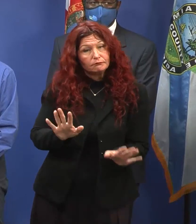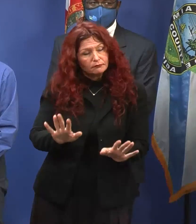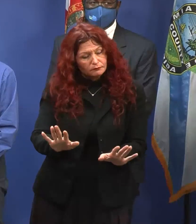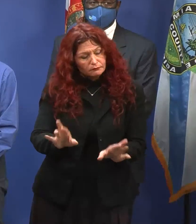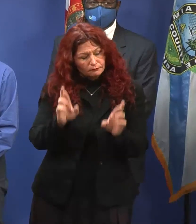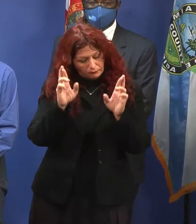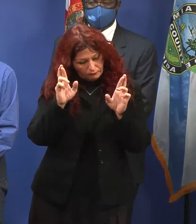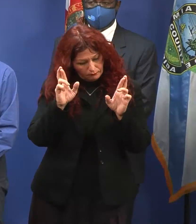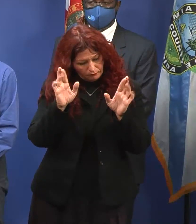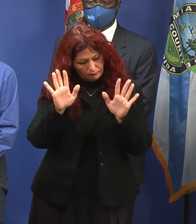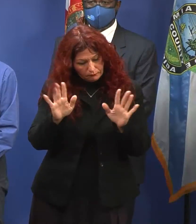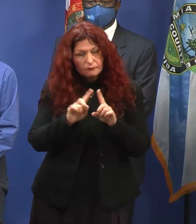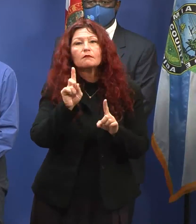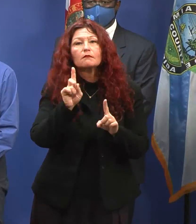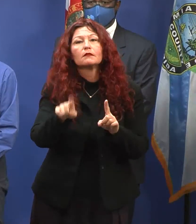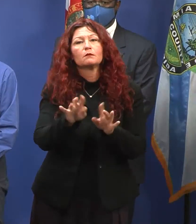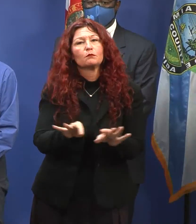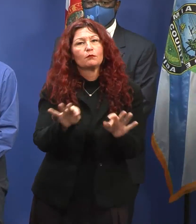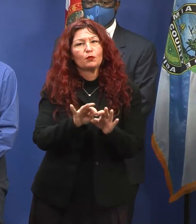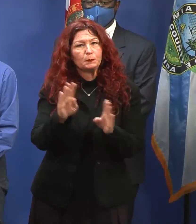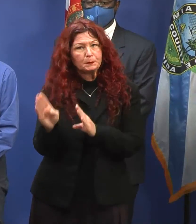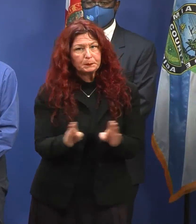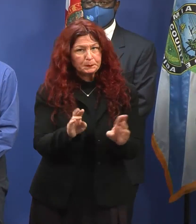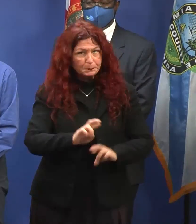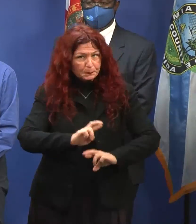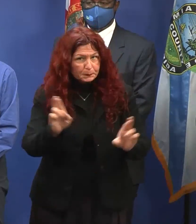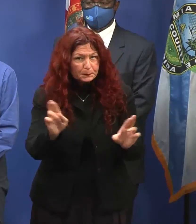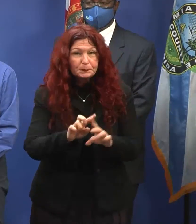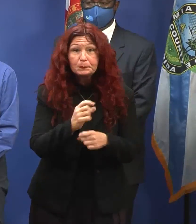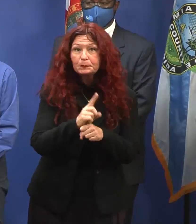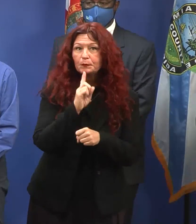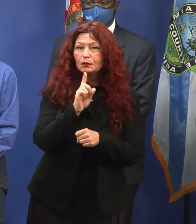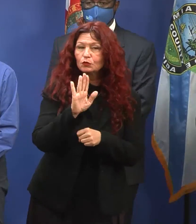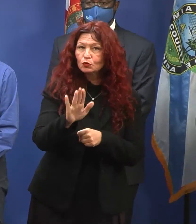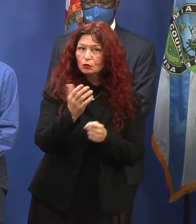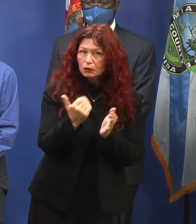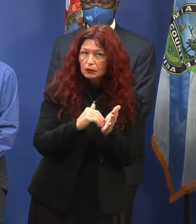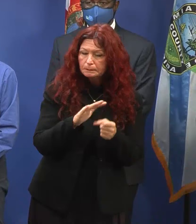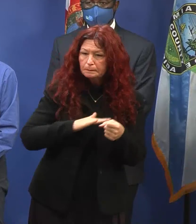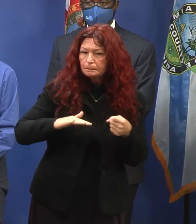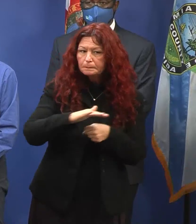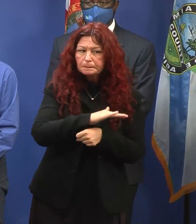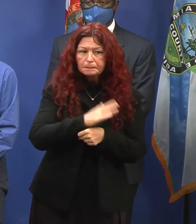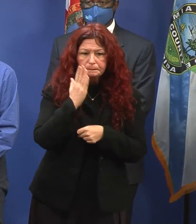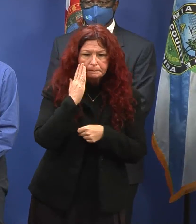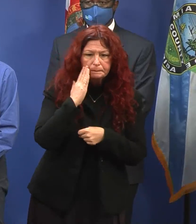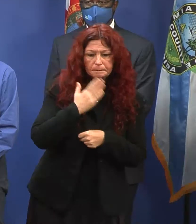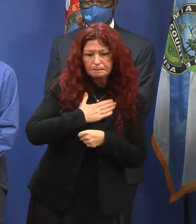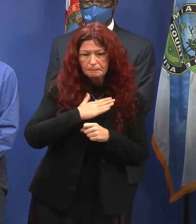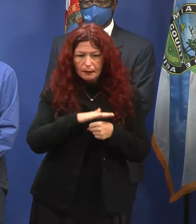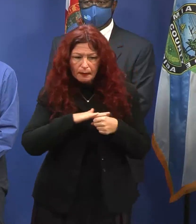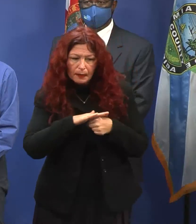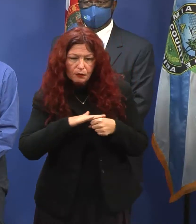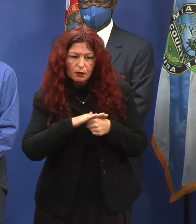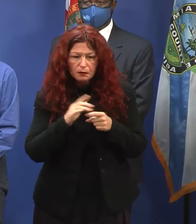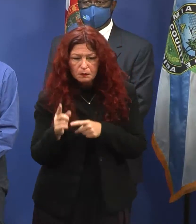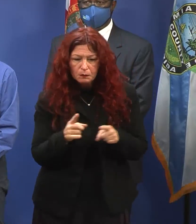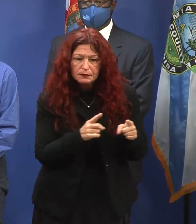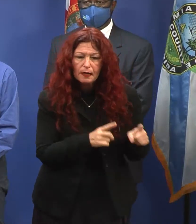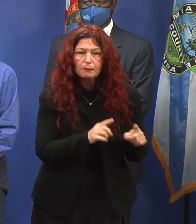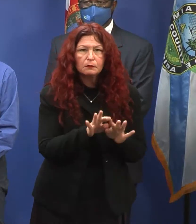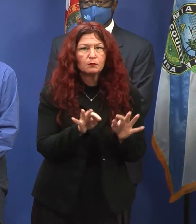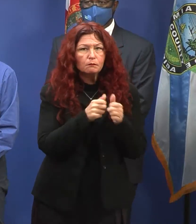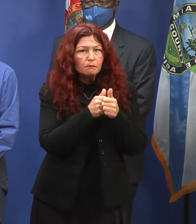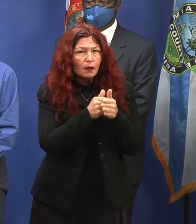And also make sure that you're aware of your surroundings by communication and knowing what's happening, where it's